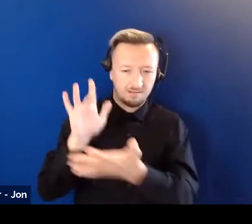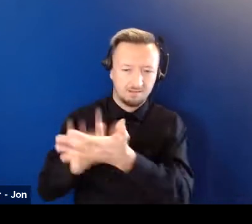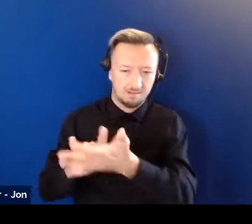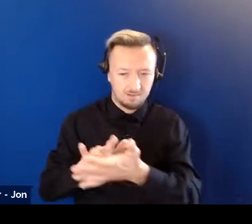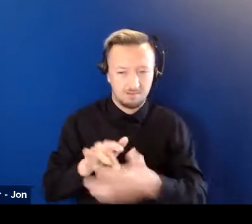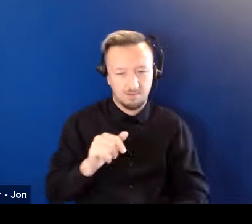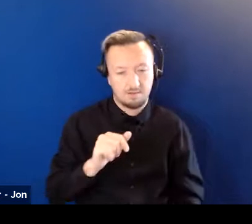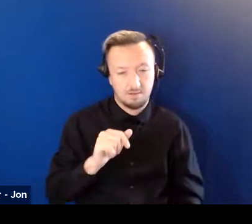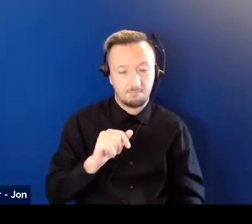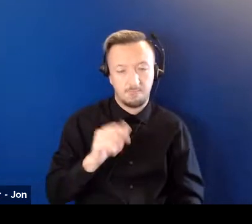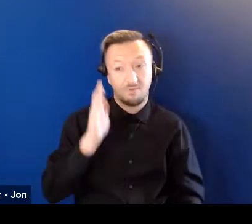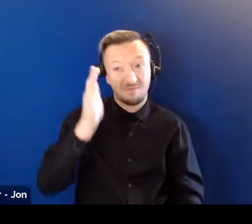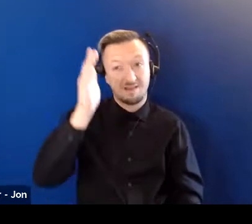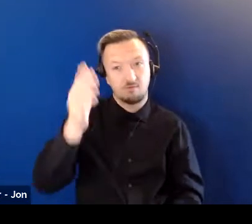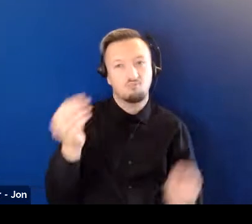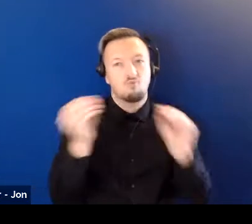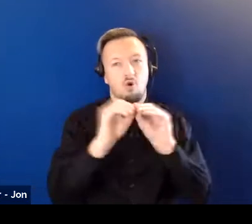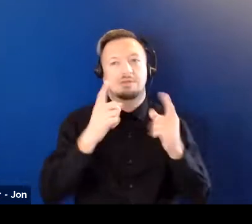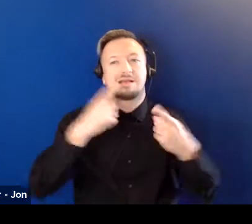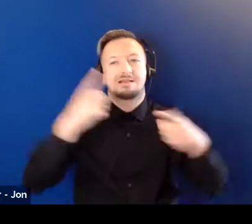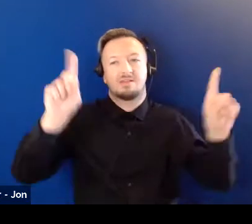successful future conferences.